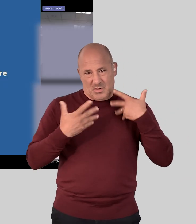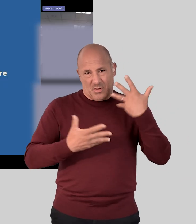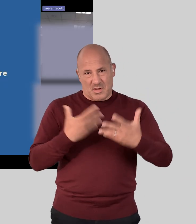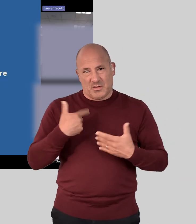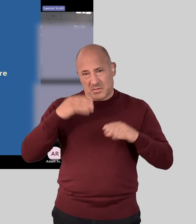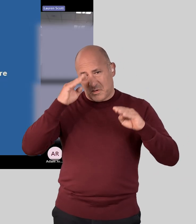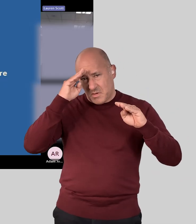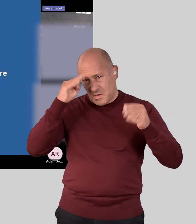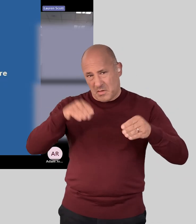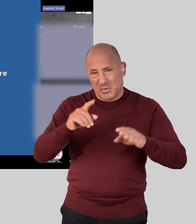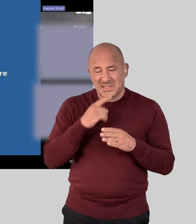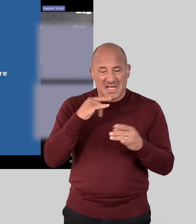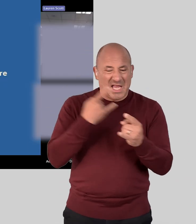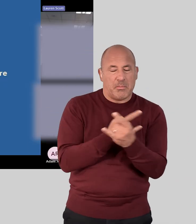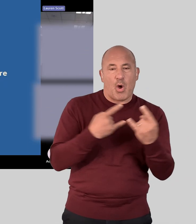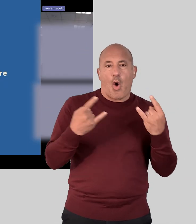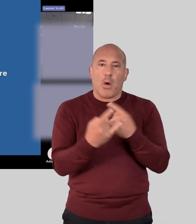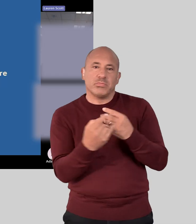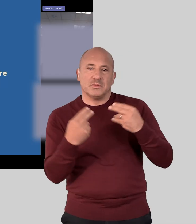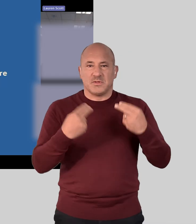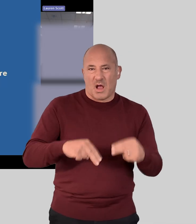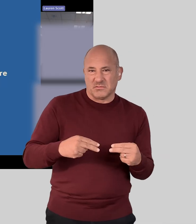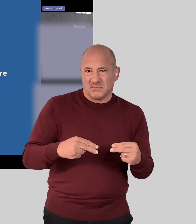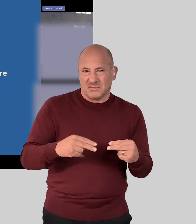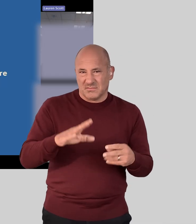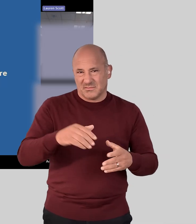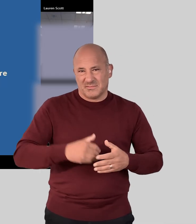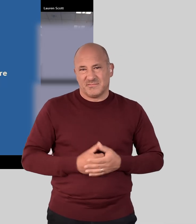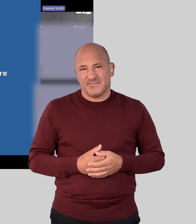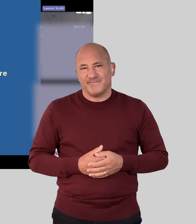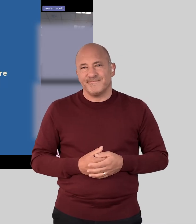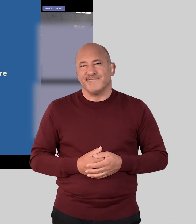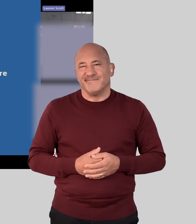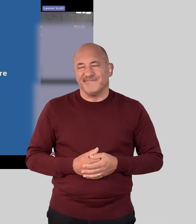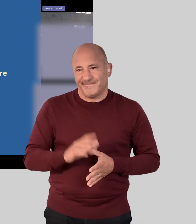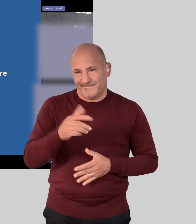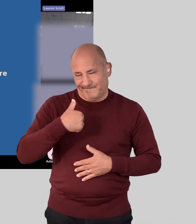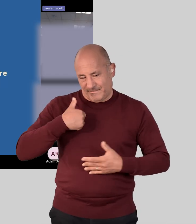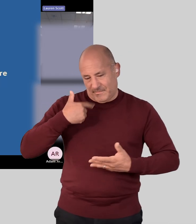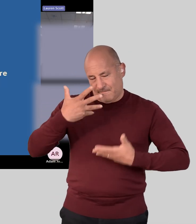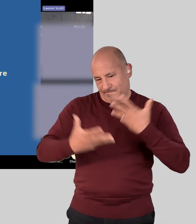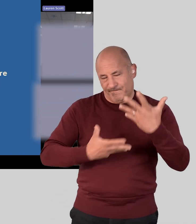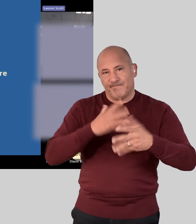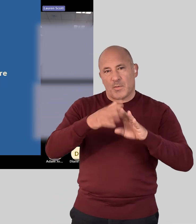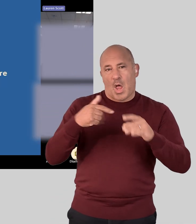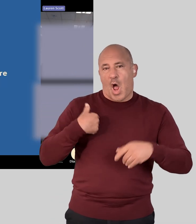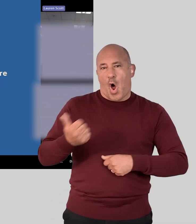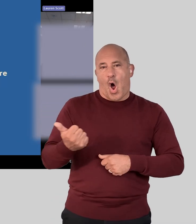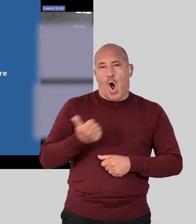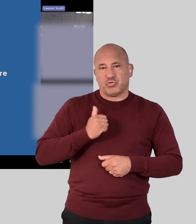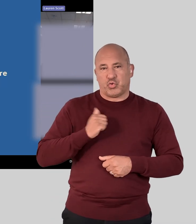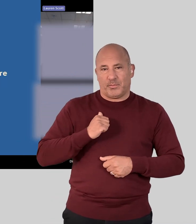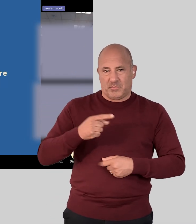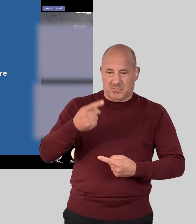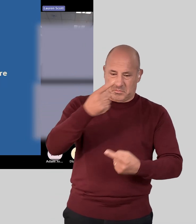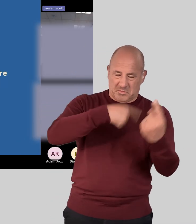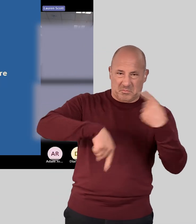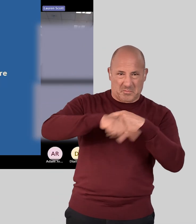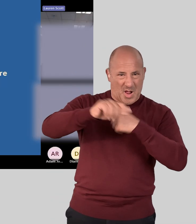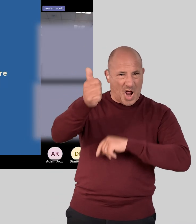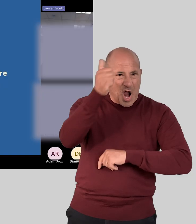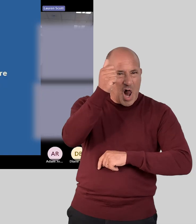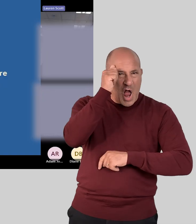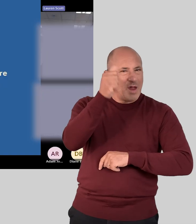this presentation, we're going to be talking about what is hip hop dance. I'm kind of explaining things from the point of view